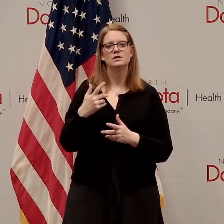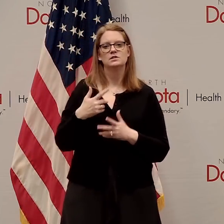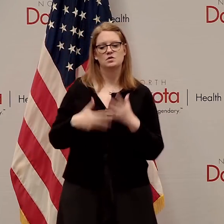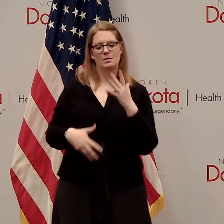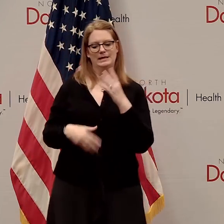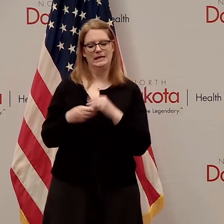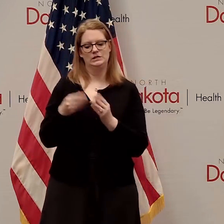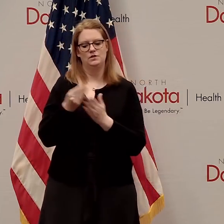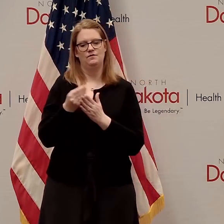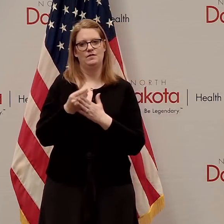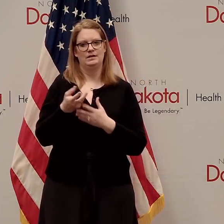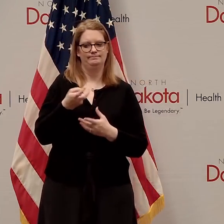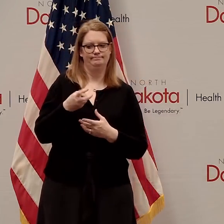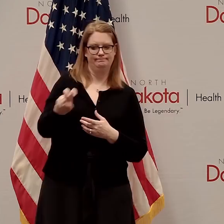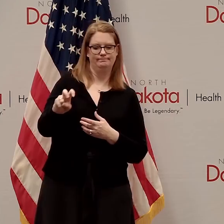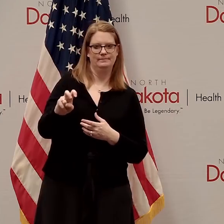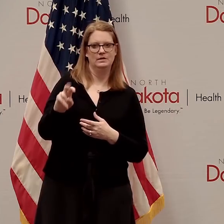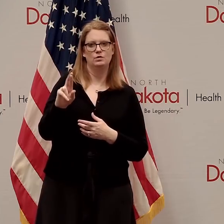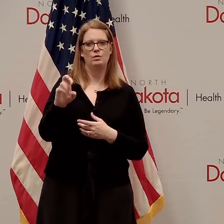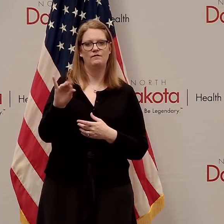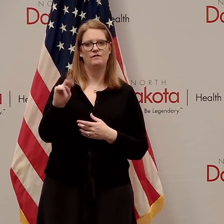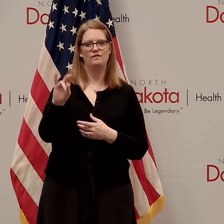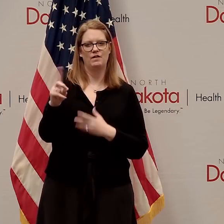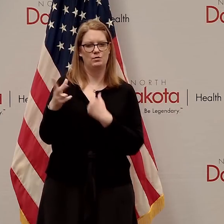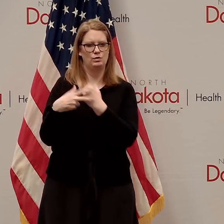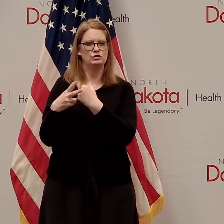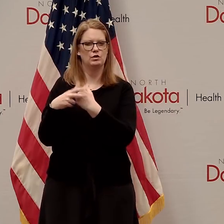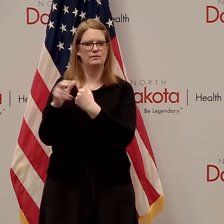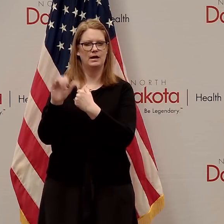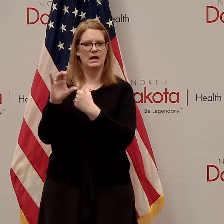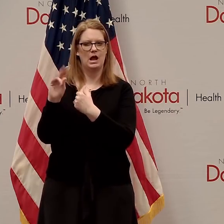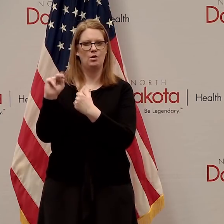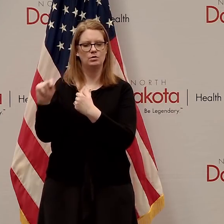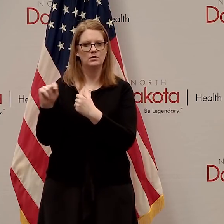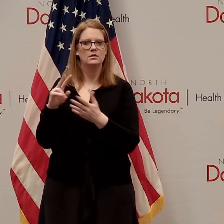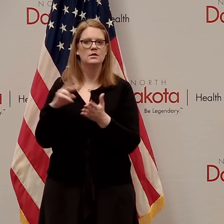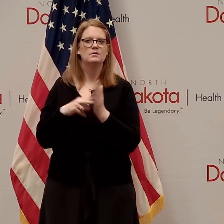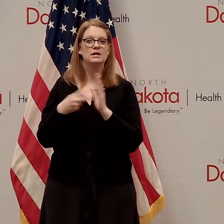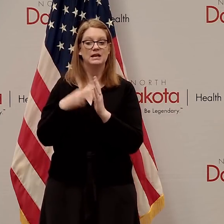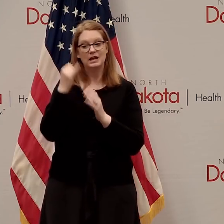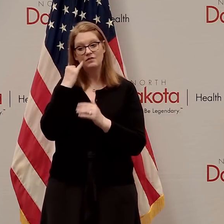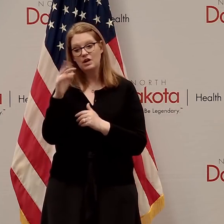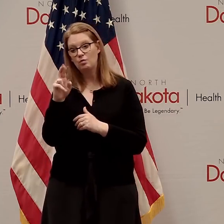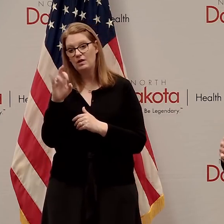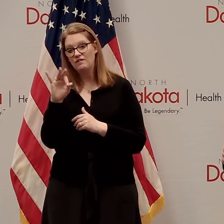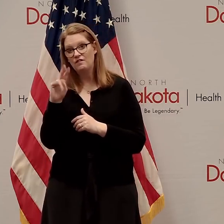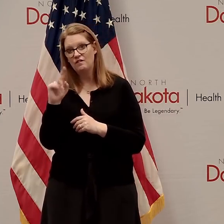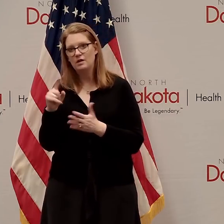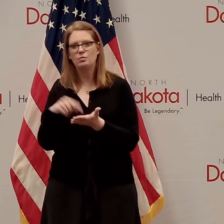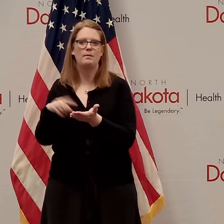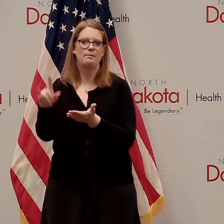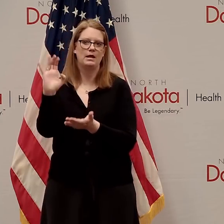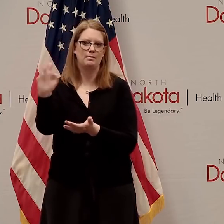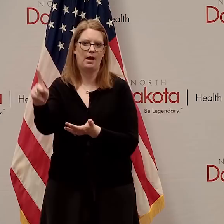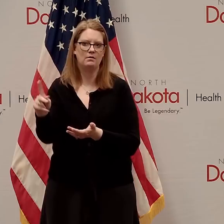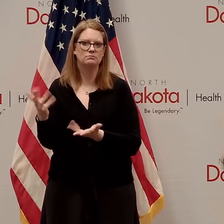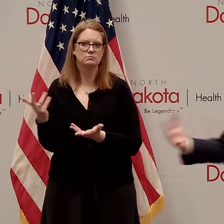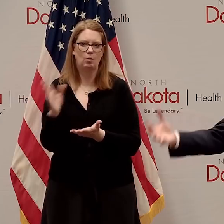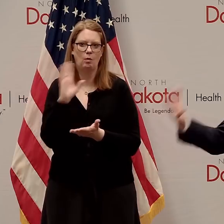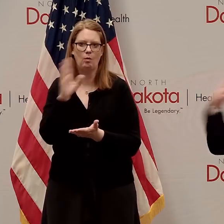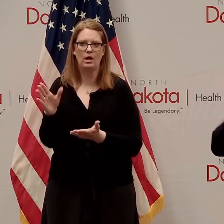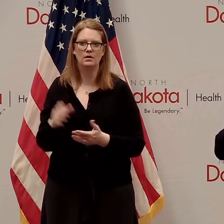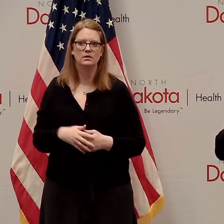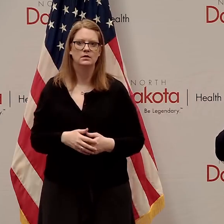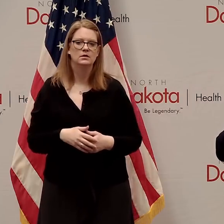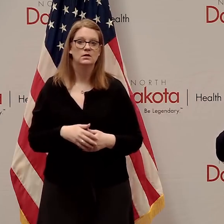funds to the refund reserve account to ensure tax refunds can continue being paid out. Normally we'd be issuing refunds now as